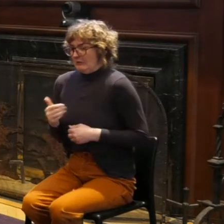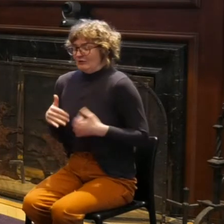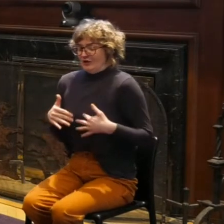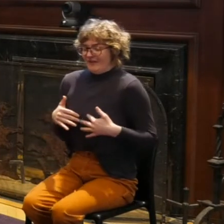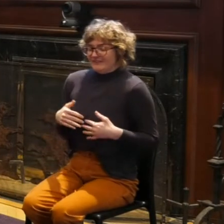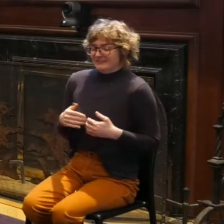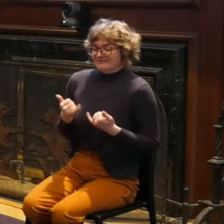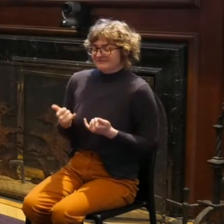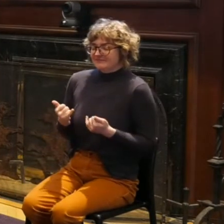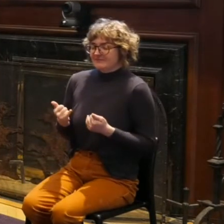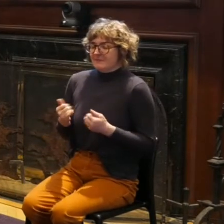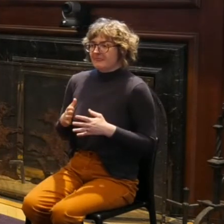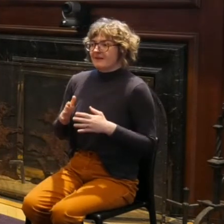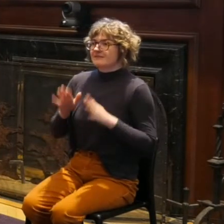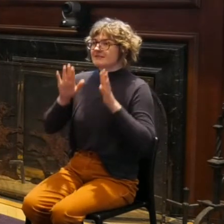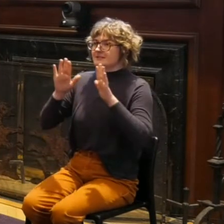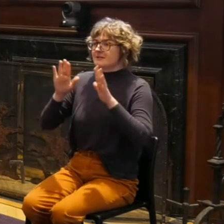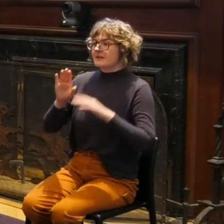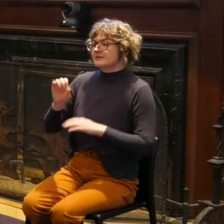This is called Splendid Ways.